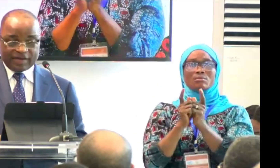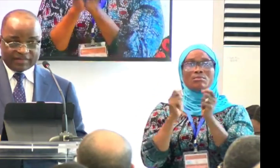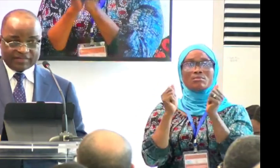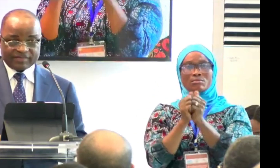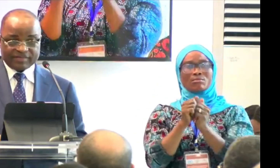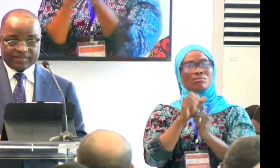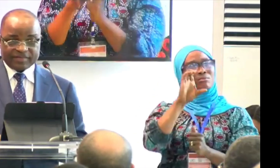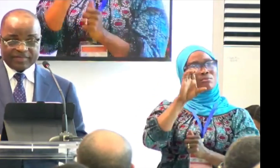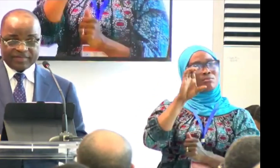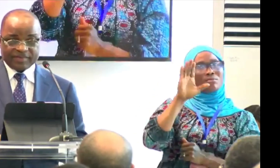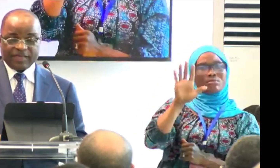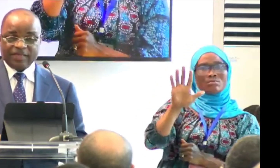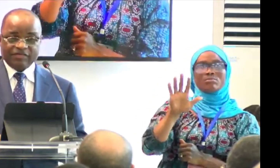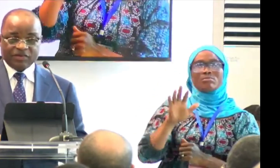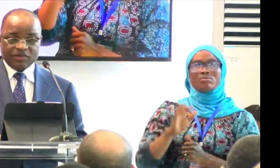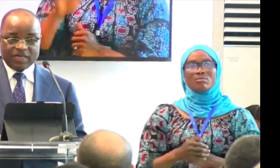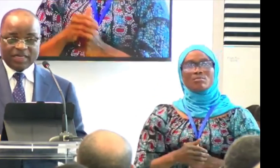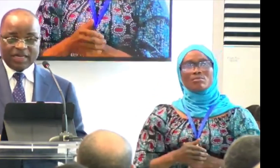with the P5,